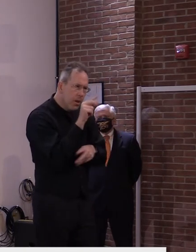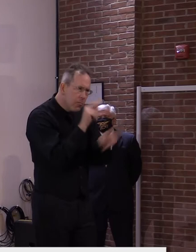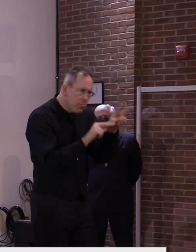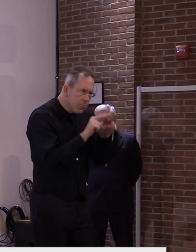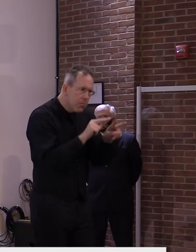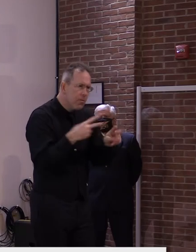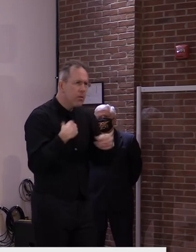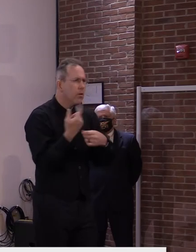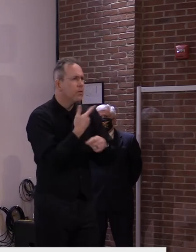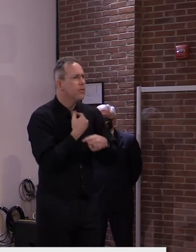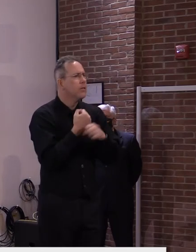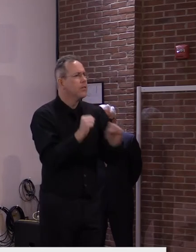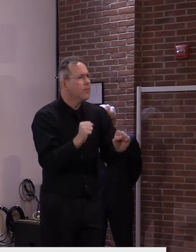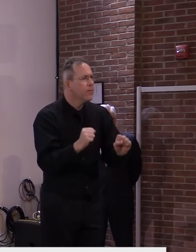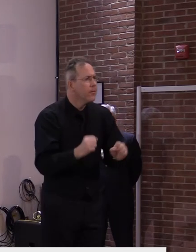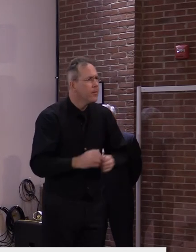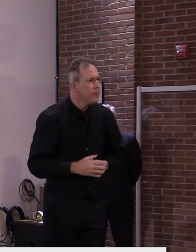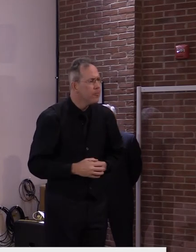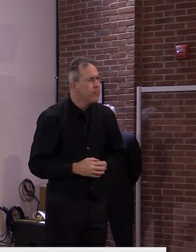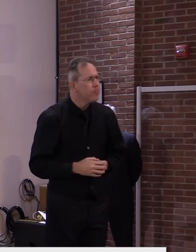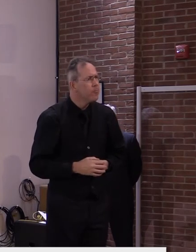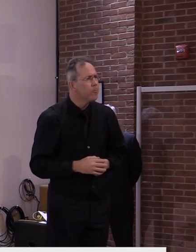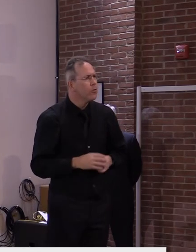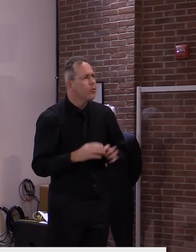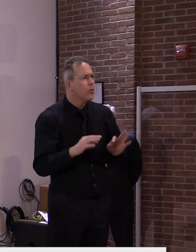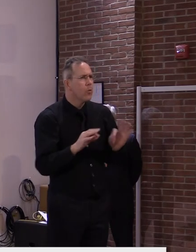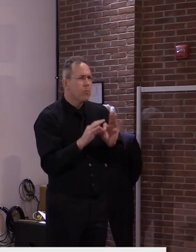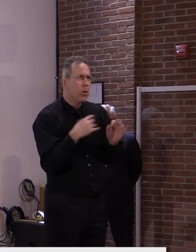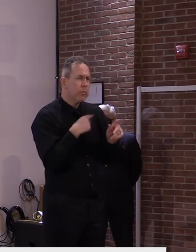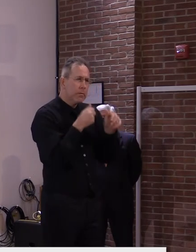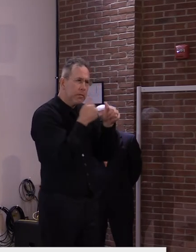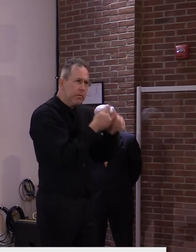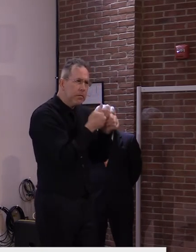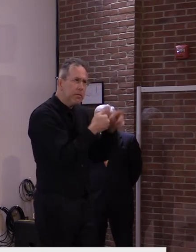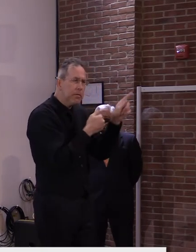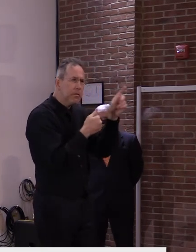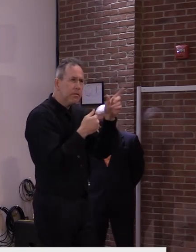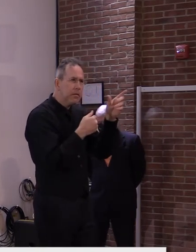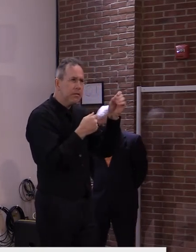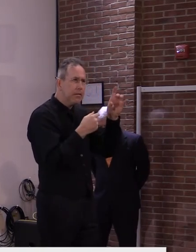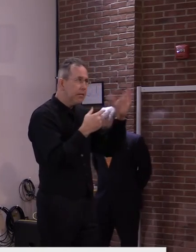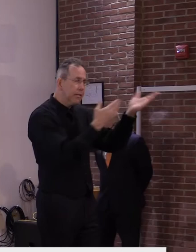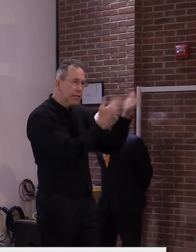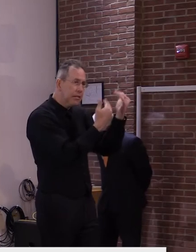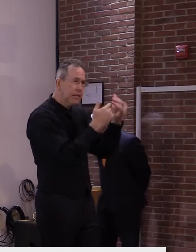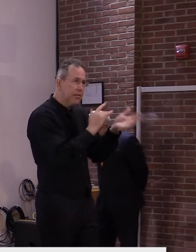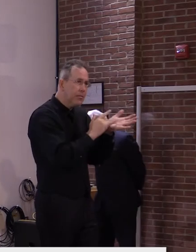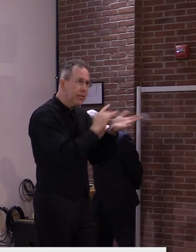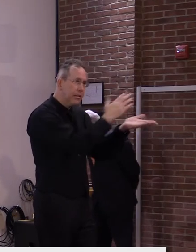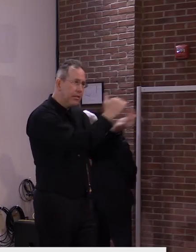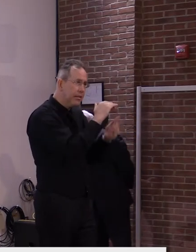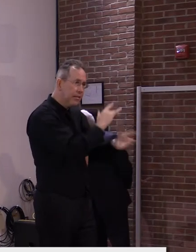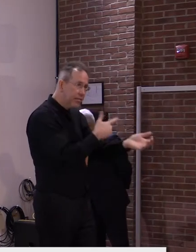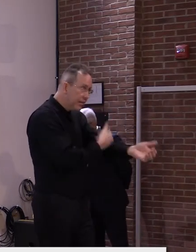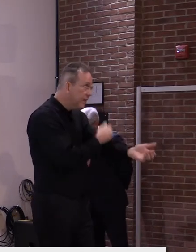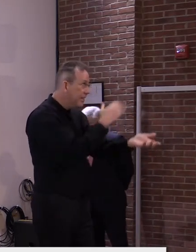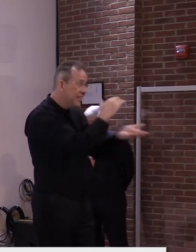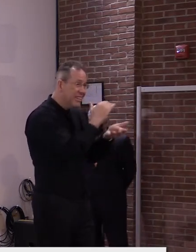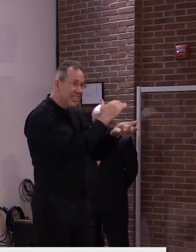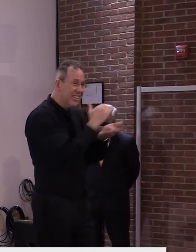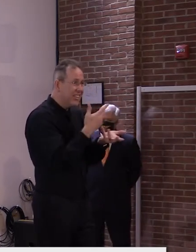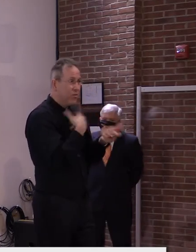early phase of limited allocation of vaccine and need to try to protect the population as much as possible.